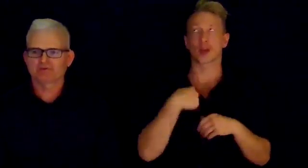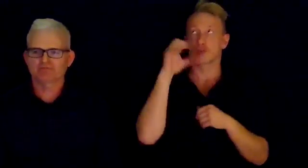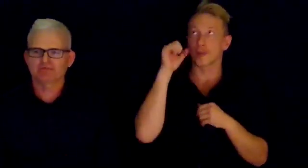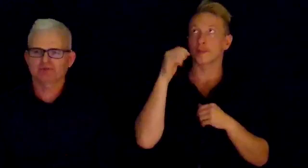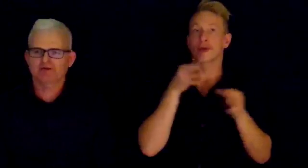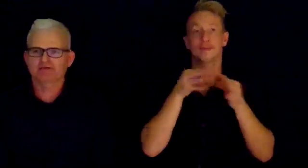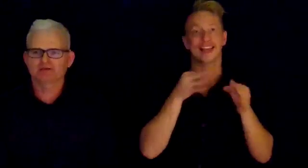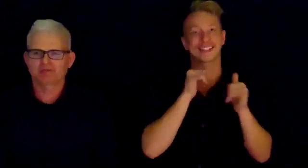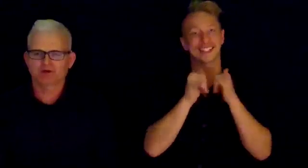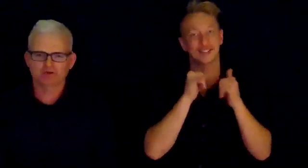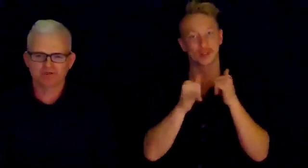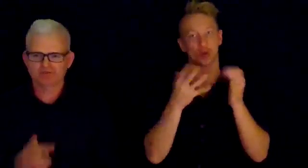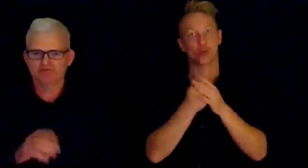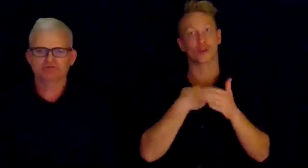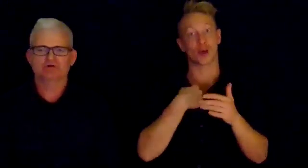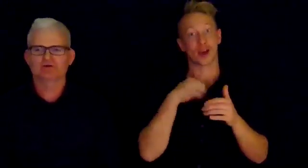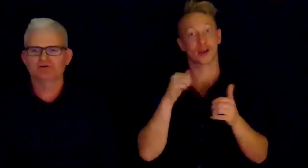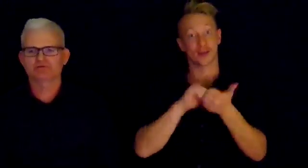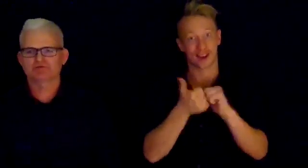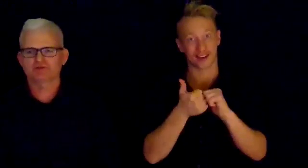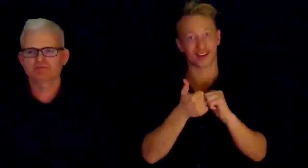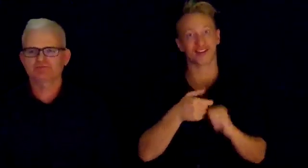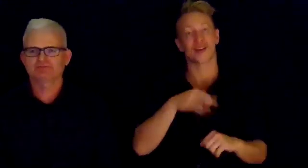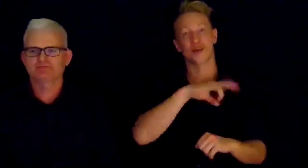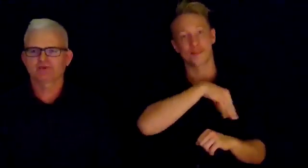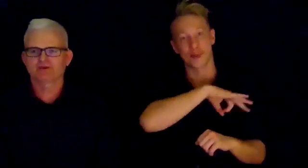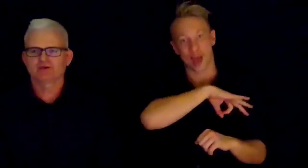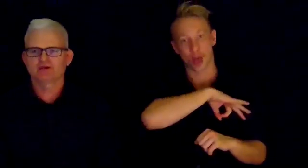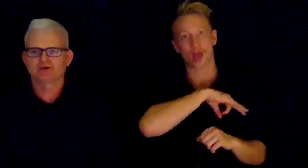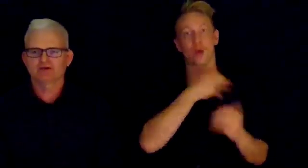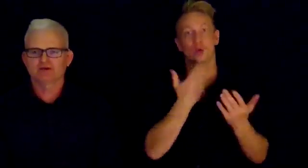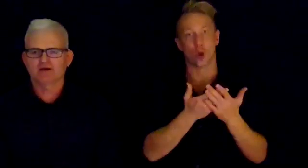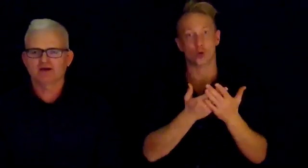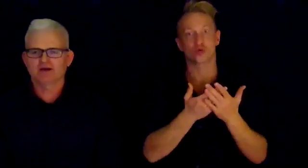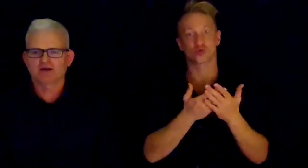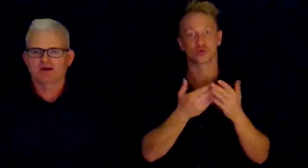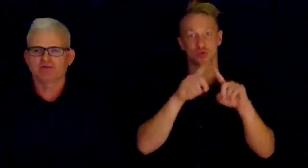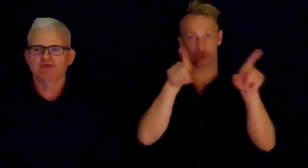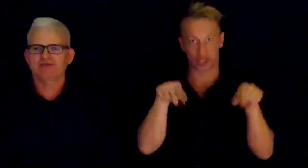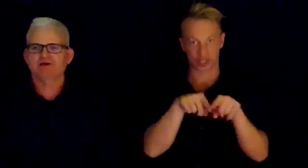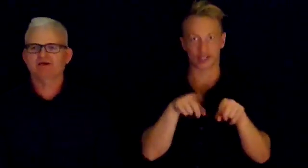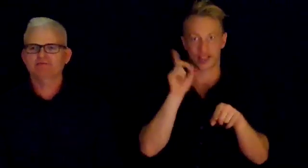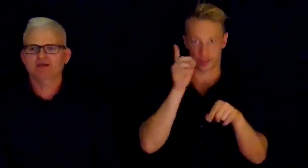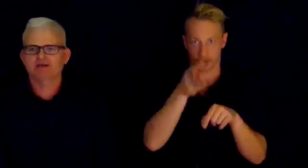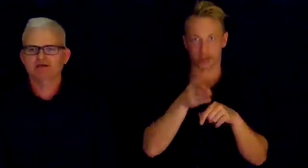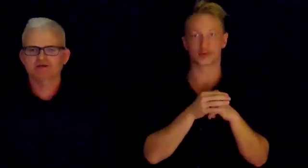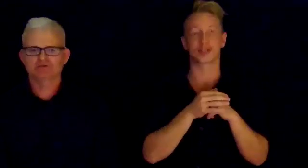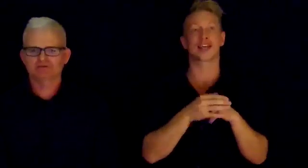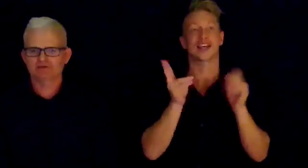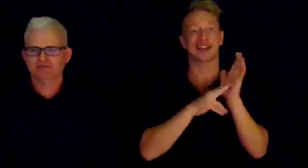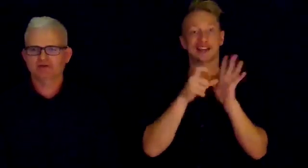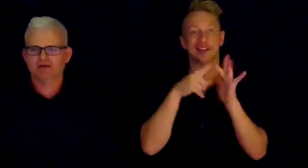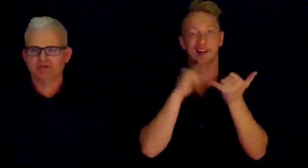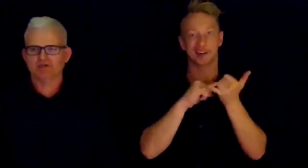with my partner Paola, who's on the screen. and the NDIS planner